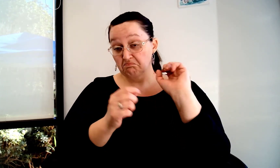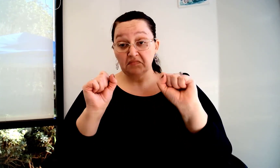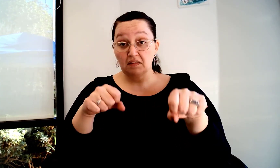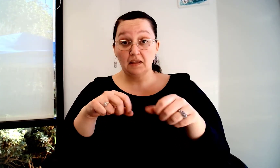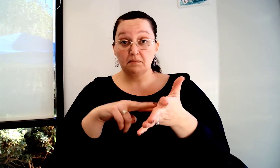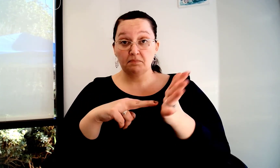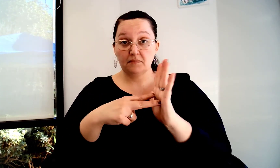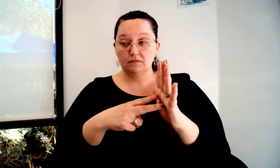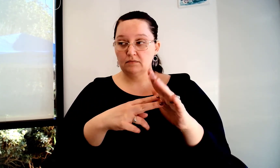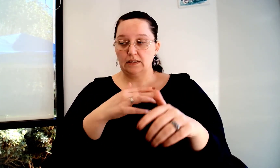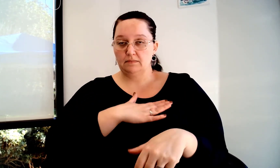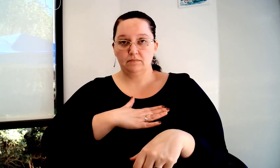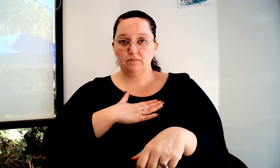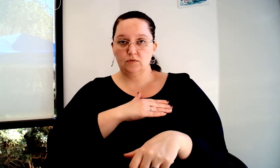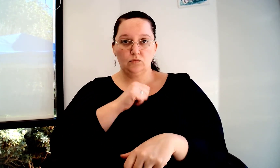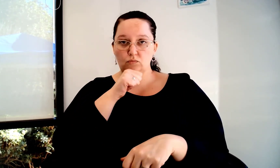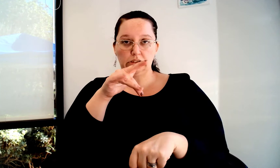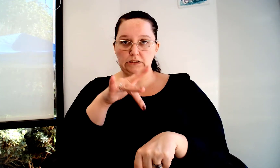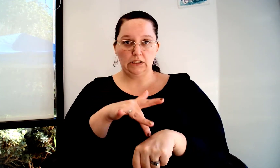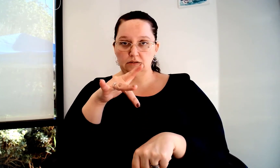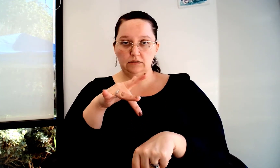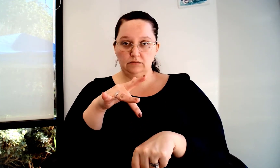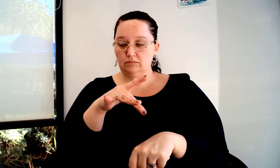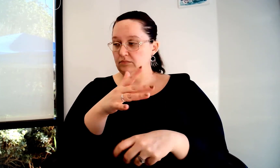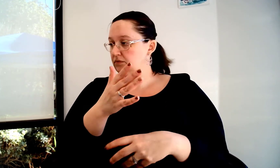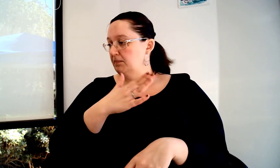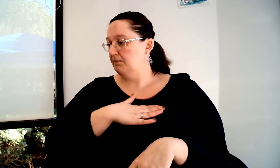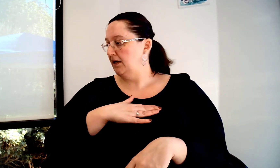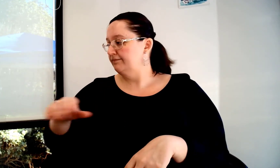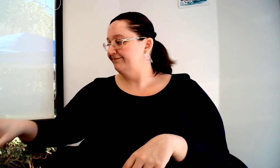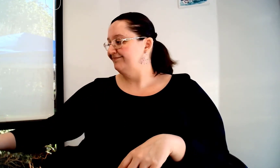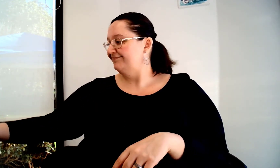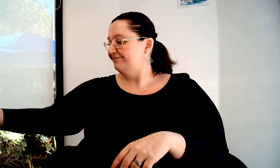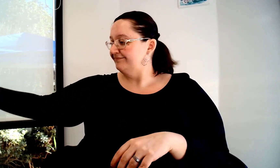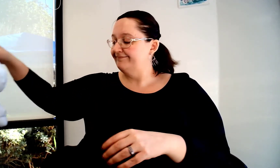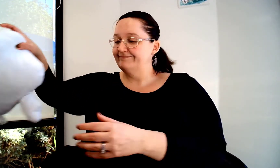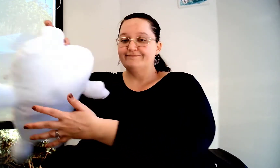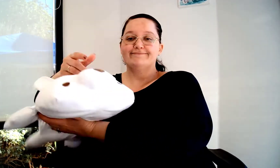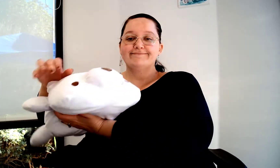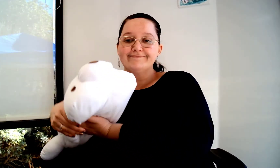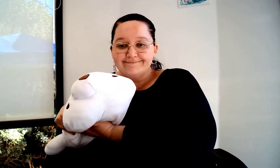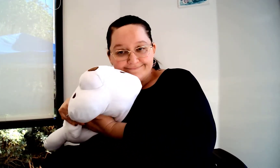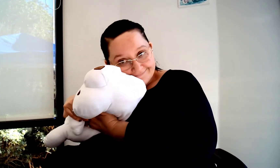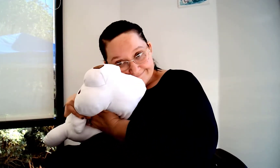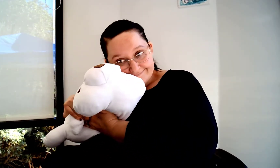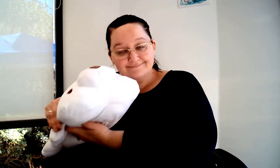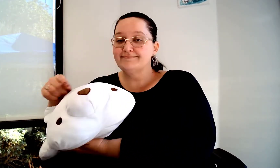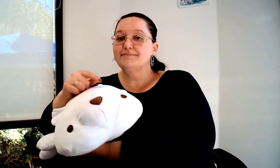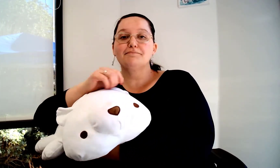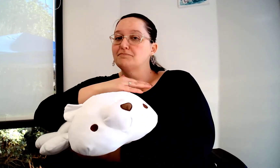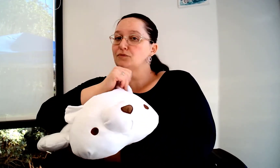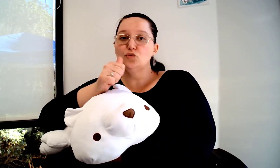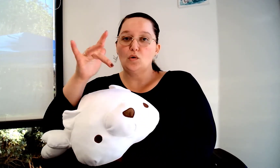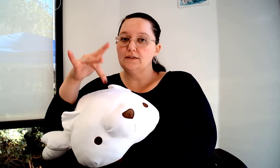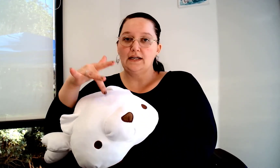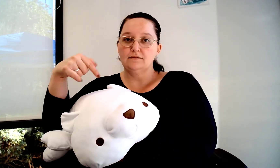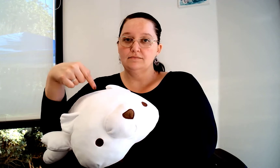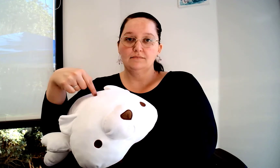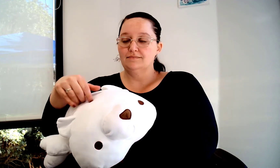There are a few uses for the sign touch in ASL. It can mean the literal touch, as in physical touch. Please don't touch my polar